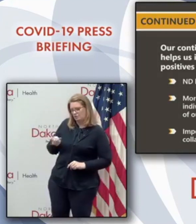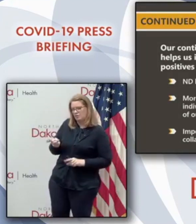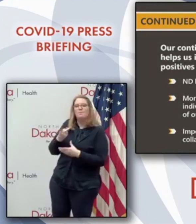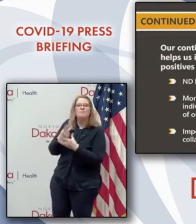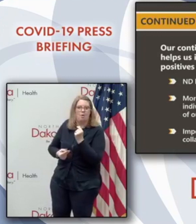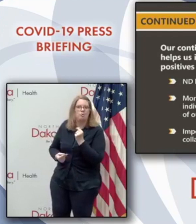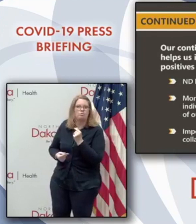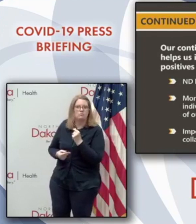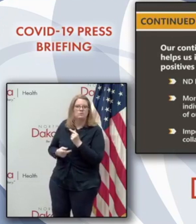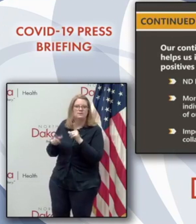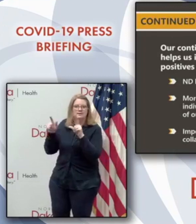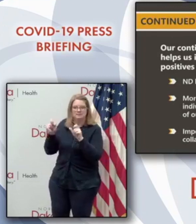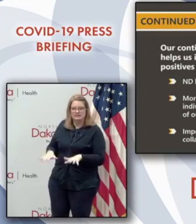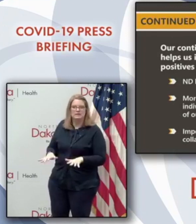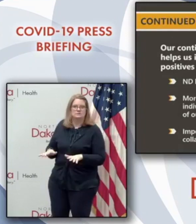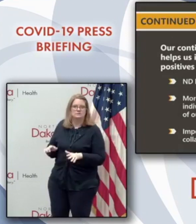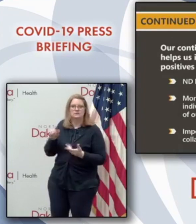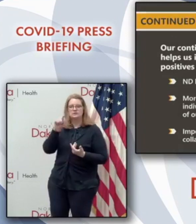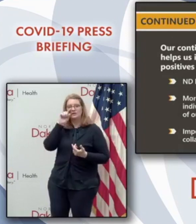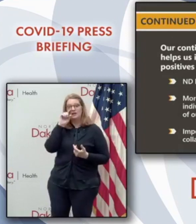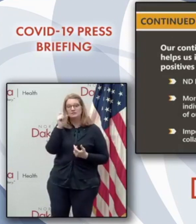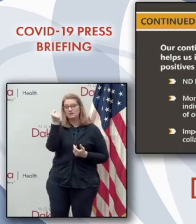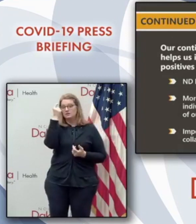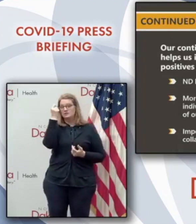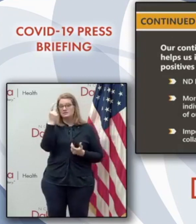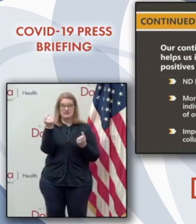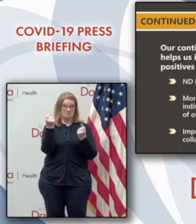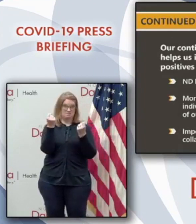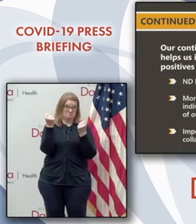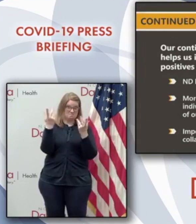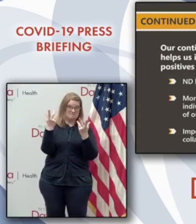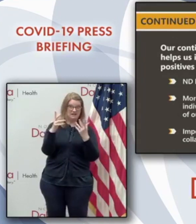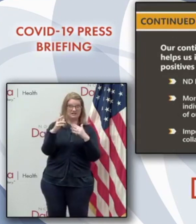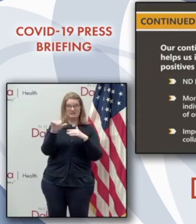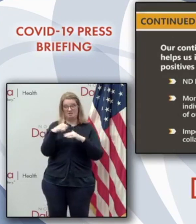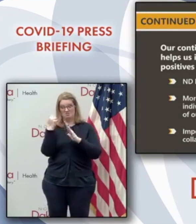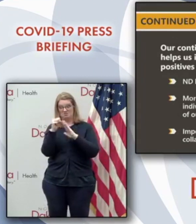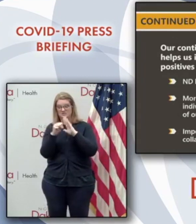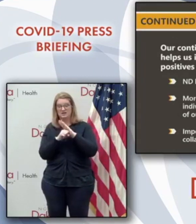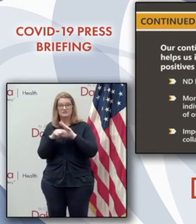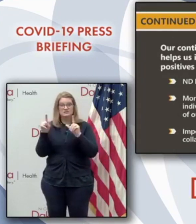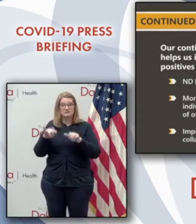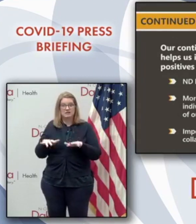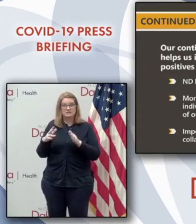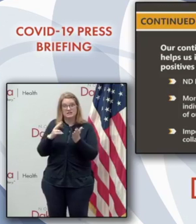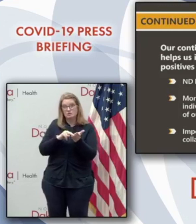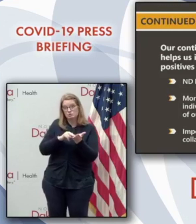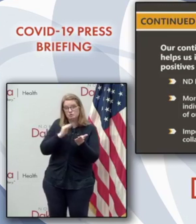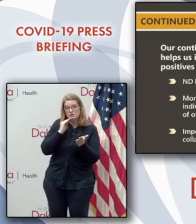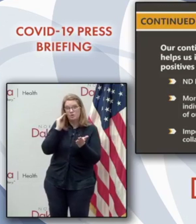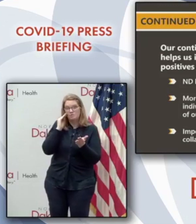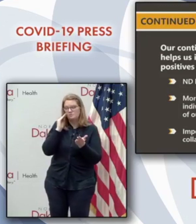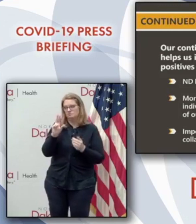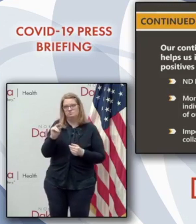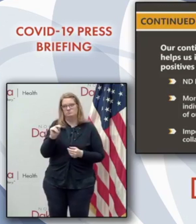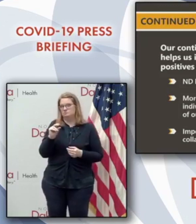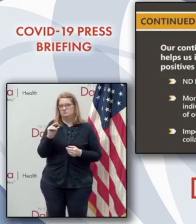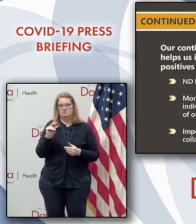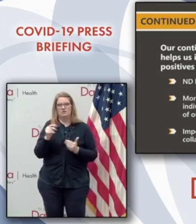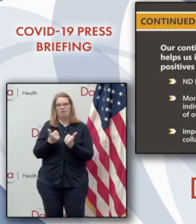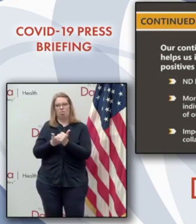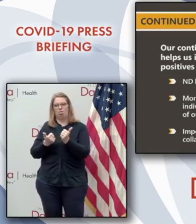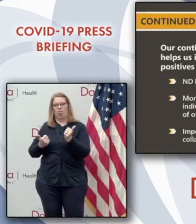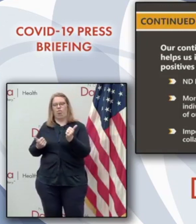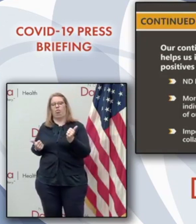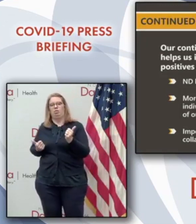as a best practice. Many in the nation have not been able to catch up with that. And so, again, credit goes out to all the people that were involved